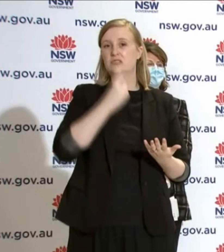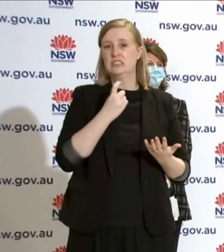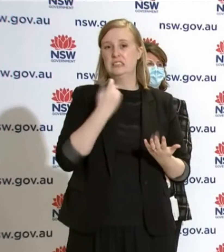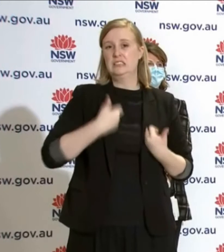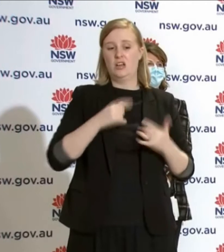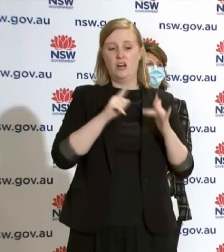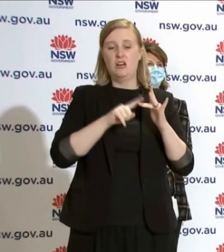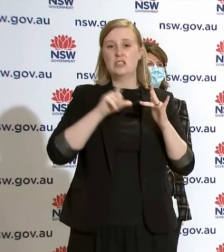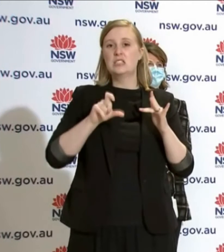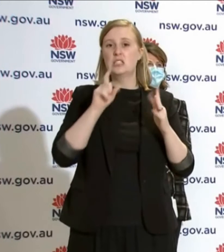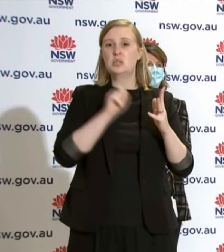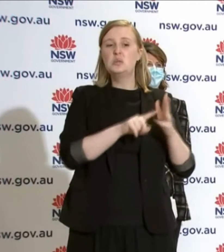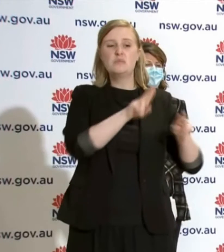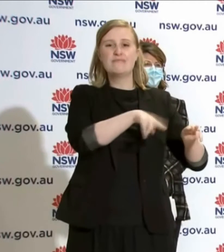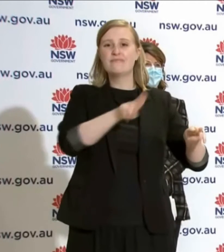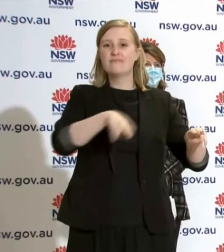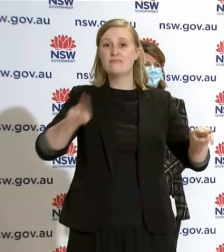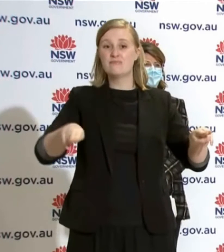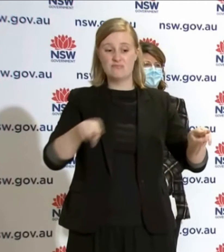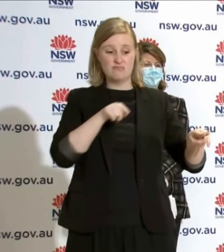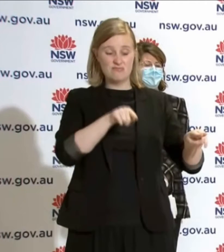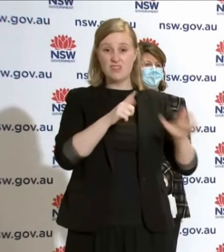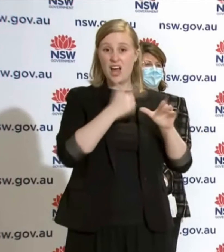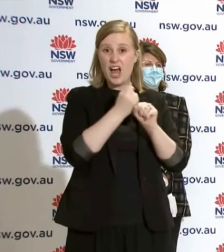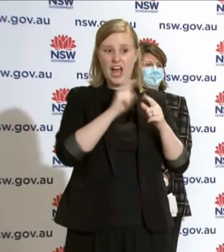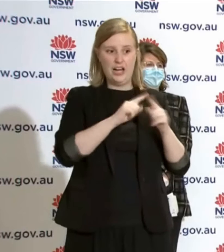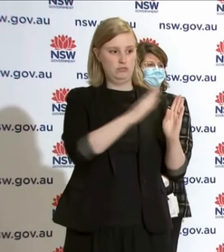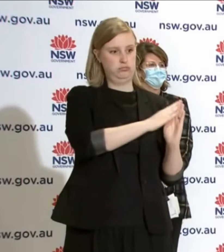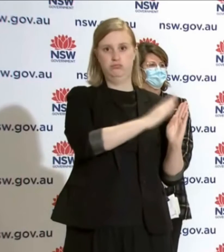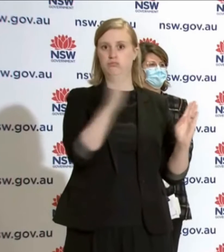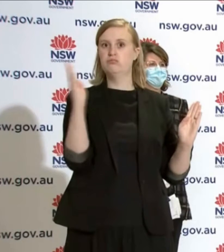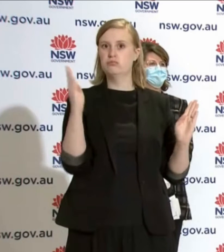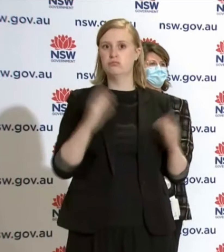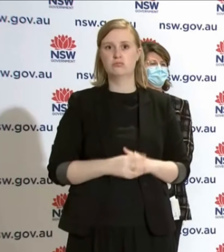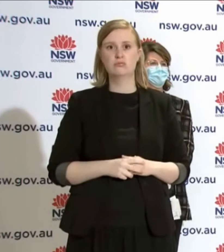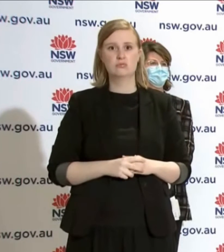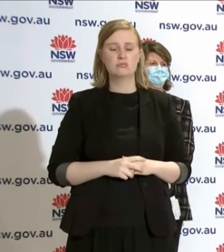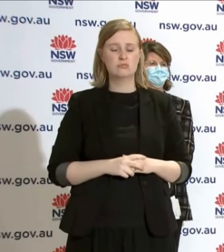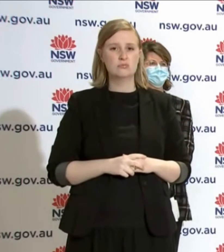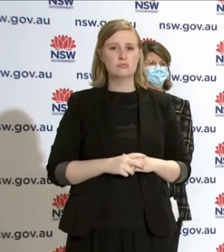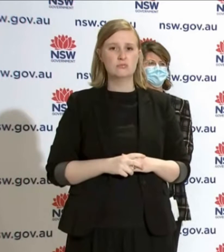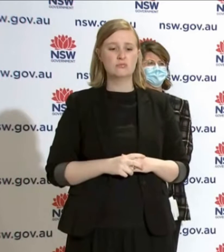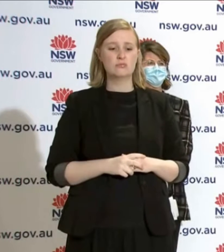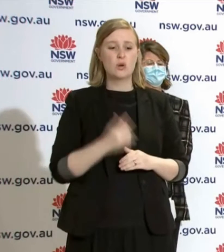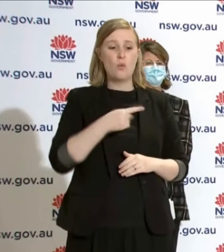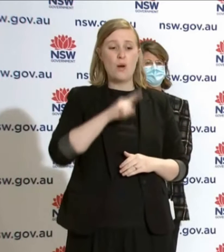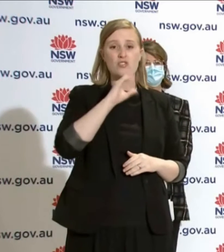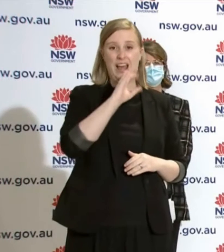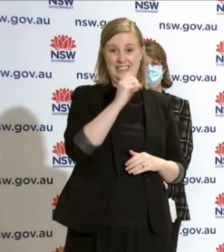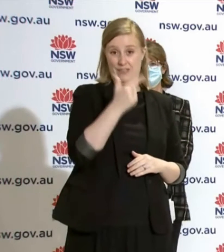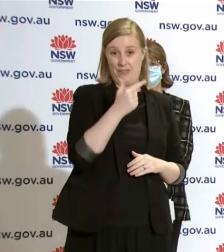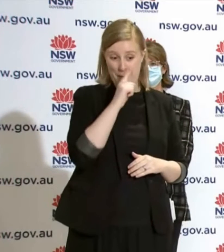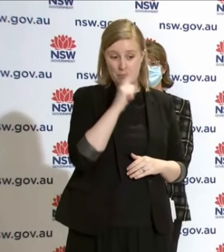reinforcing that COVID is a severe disease and can impact all age groups. Of the 107 people in